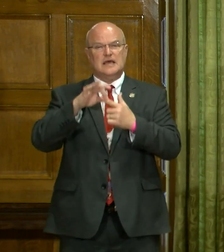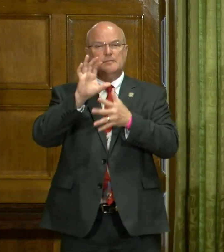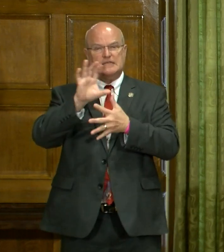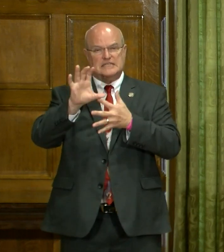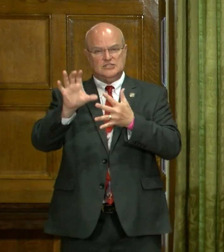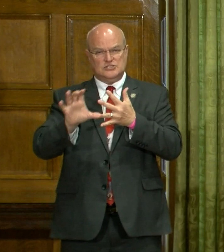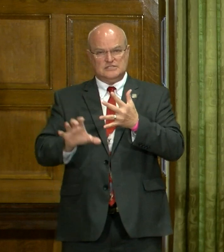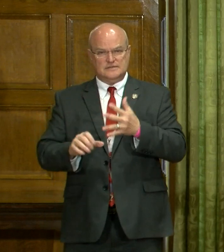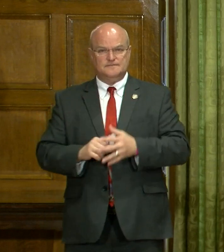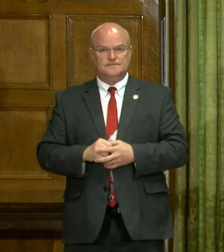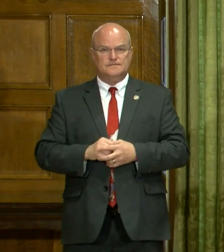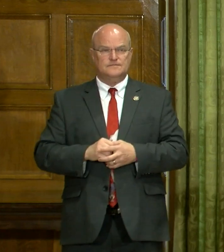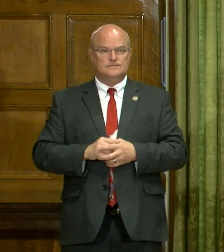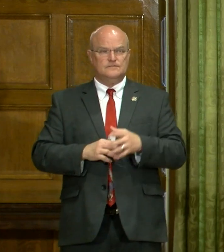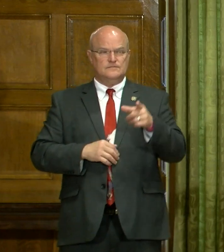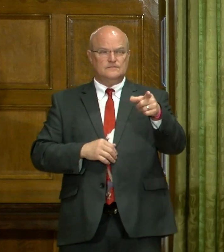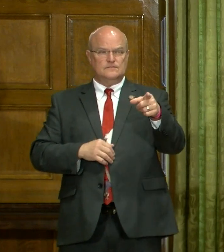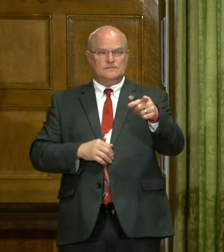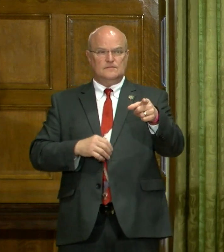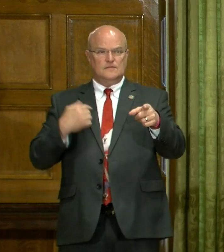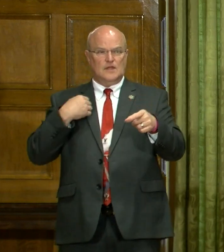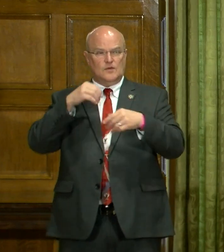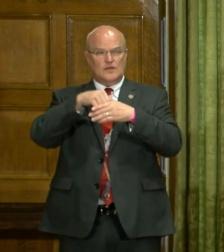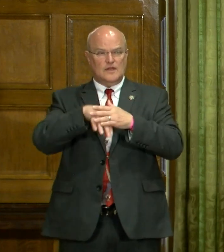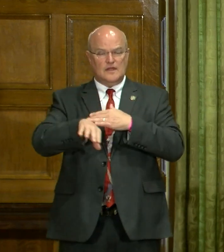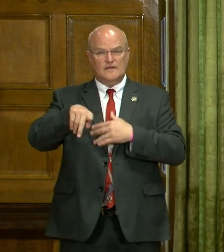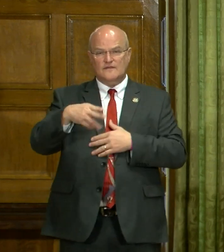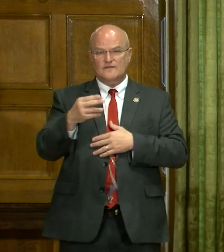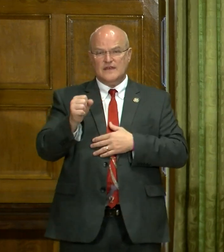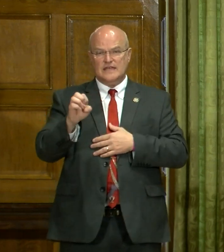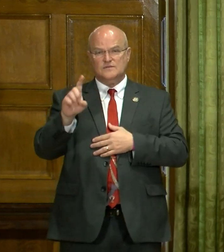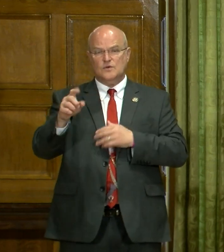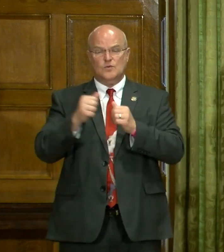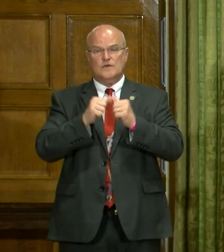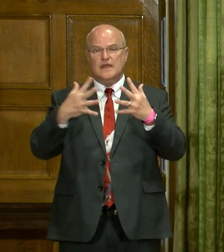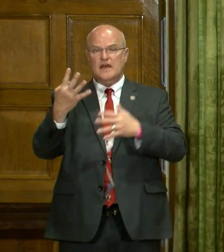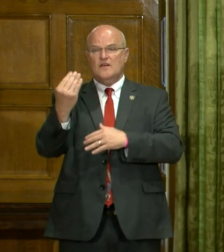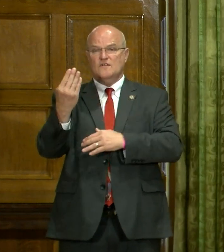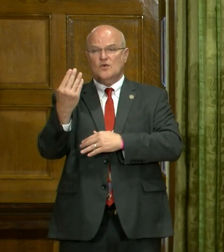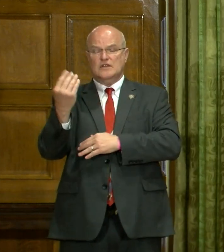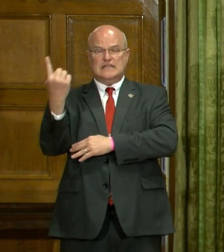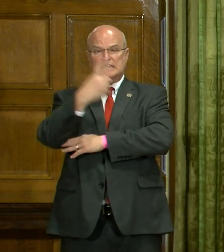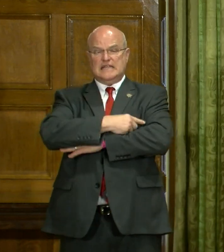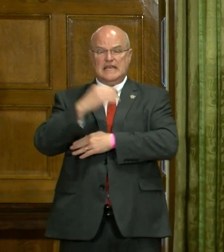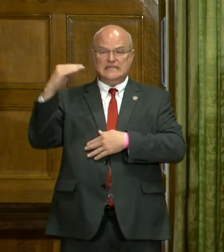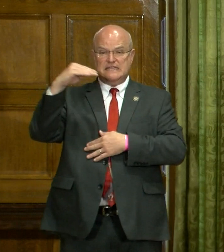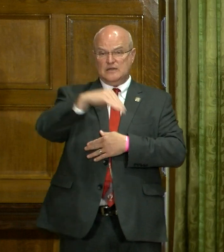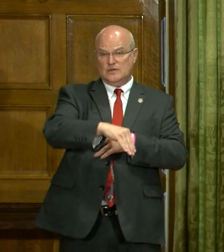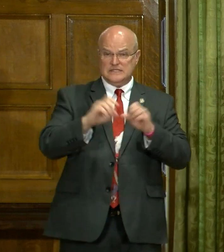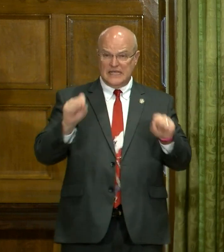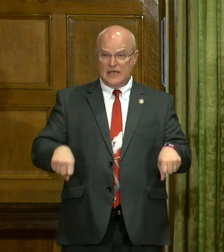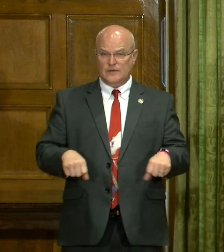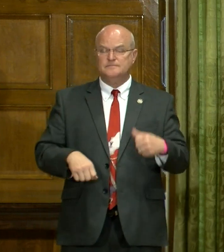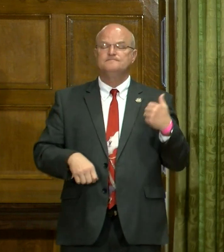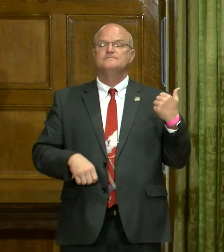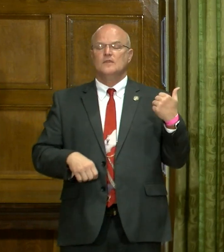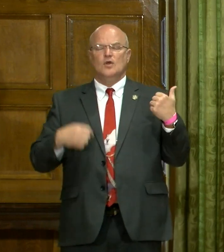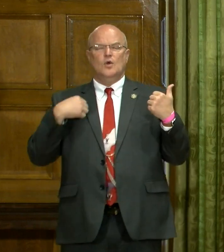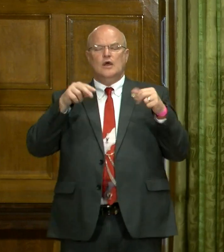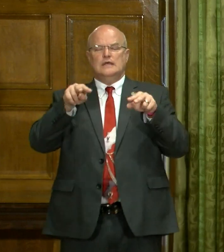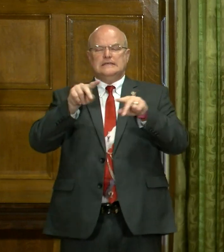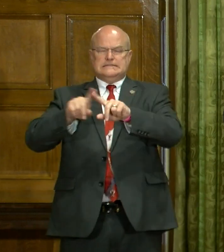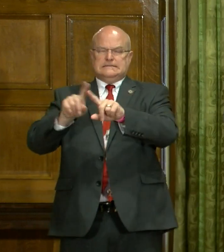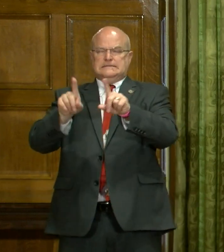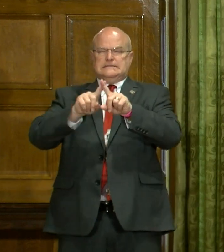conditions. So can we enter into phase 1 without a 14-day decrease in cases? Well, we're going to look at a lot